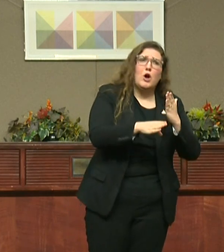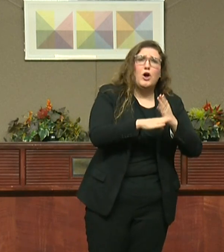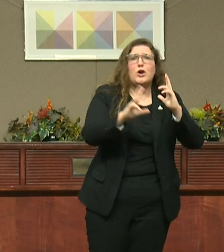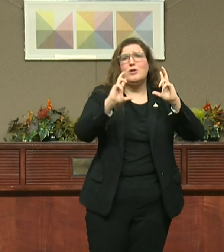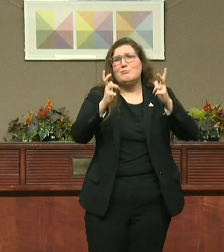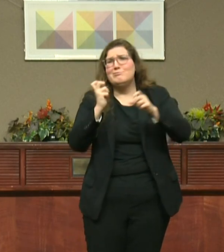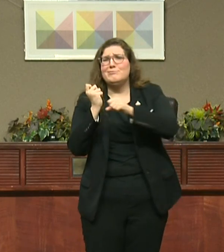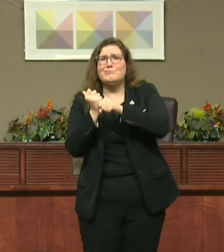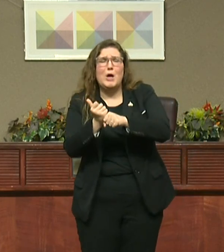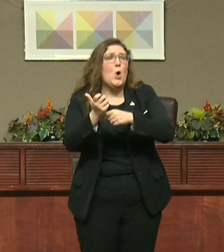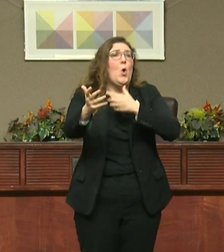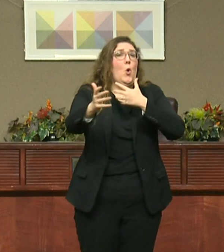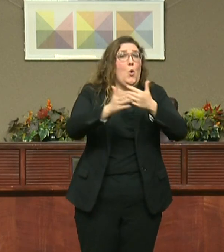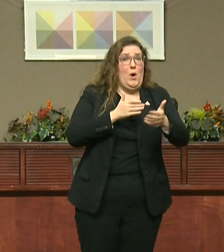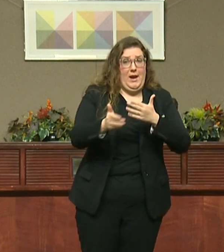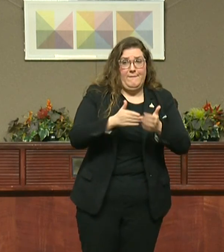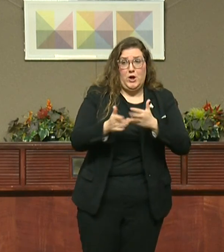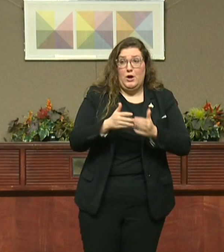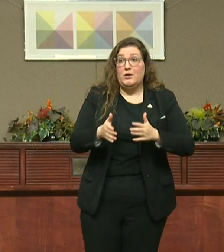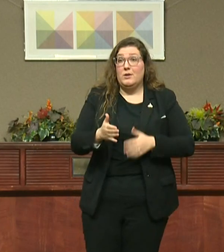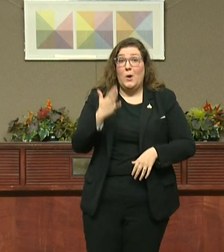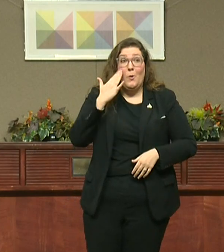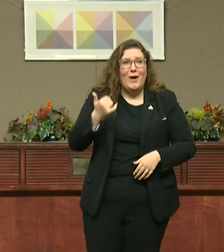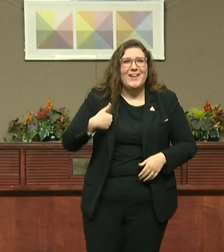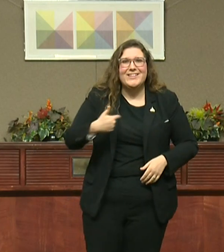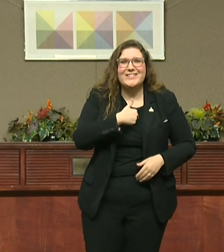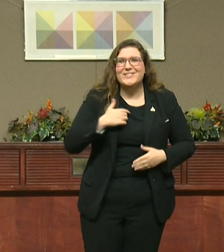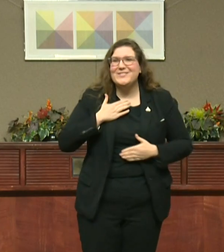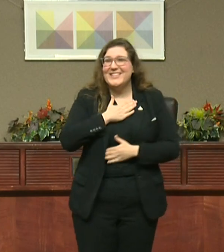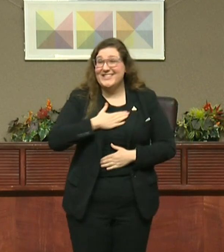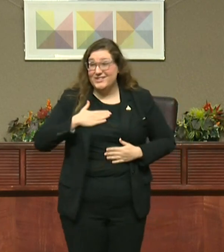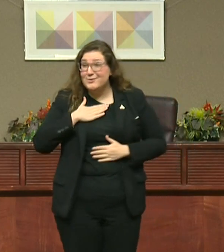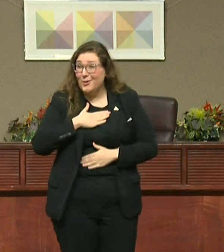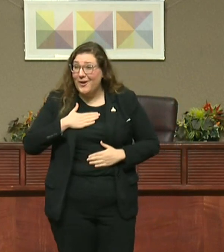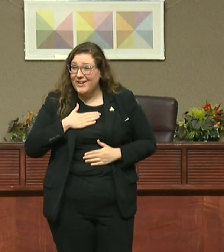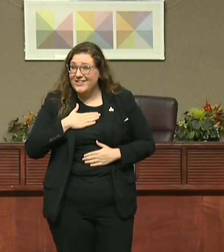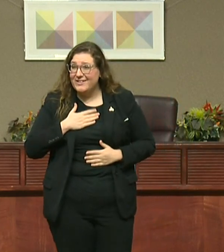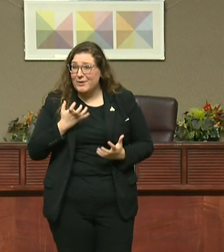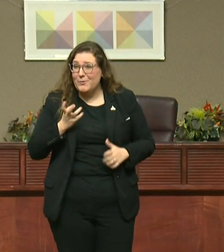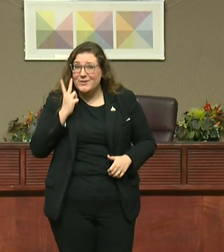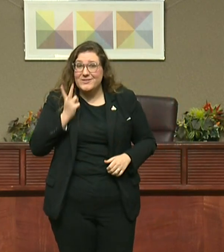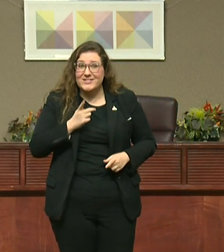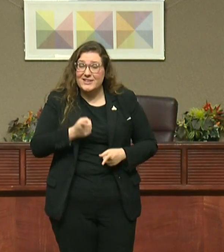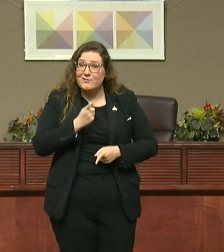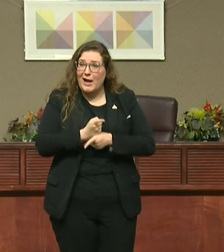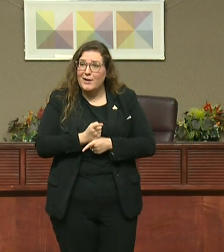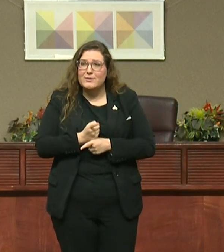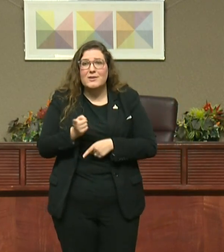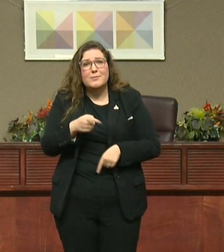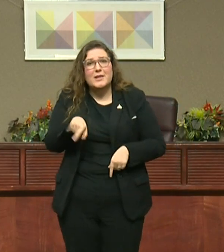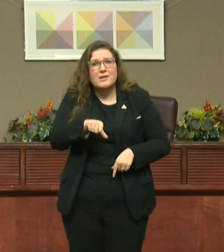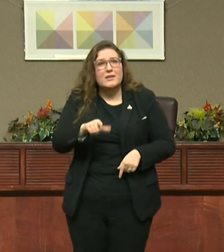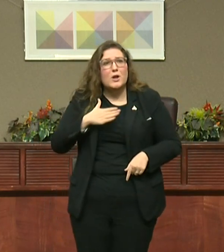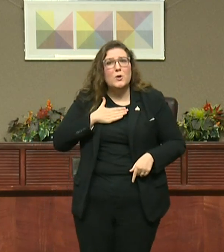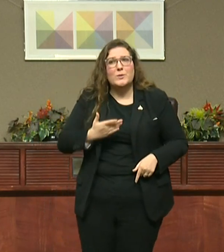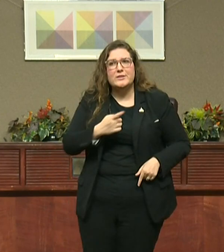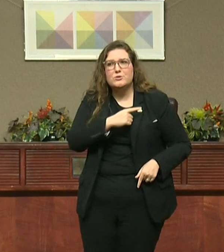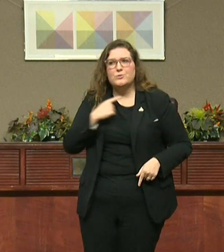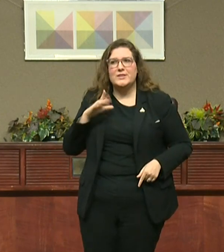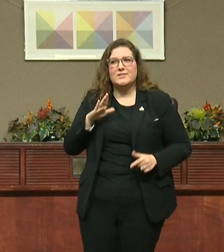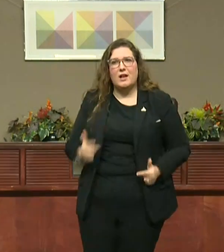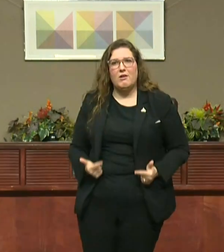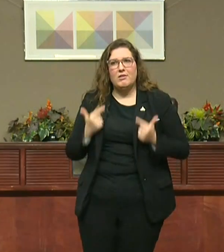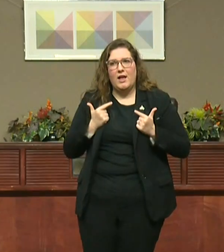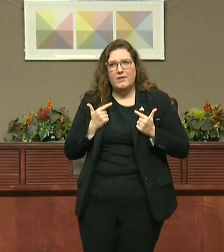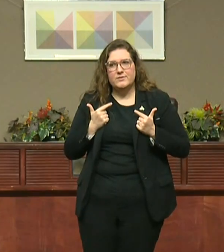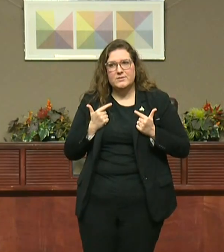that's good news for our community. It's good news for America that this will continue